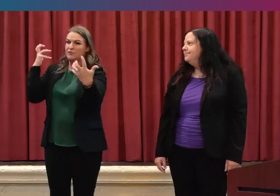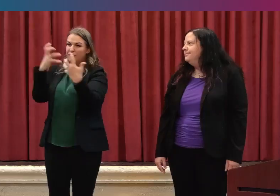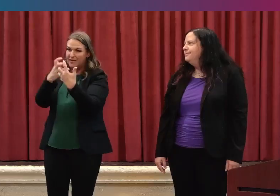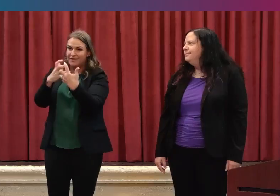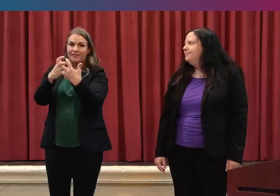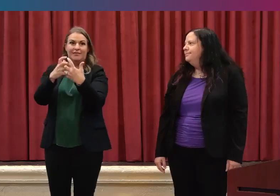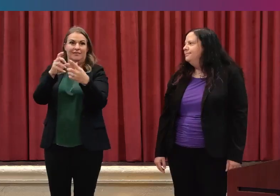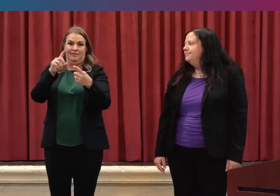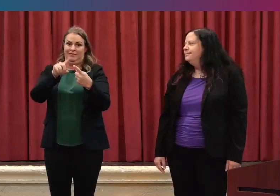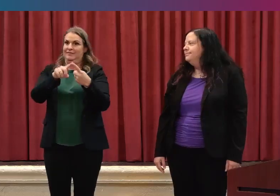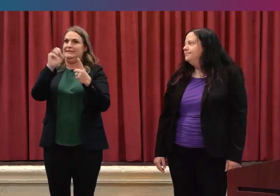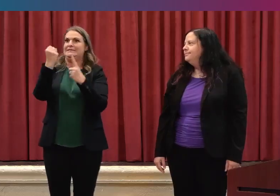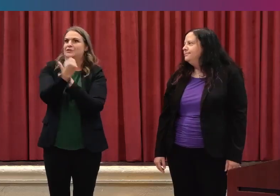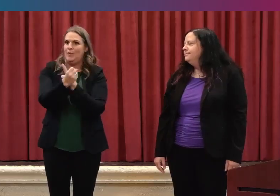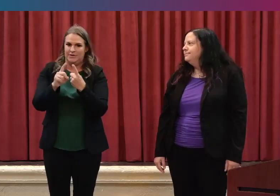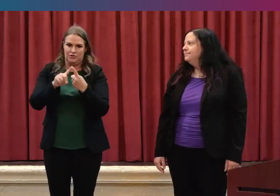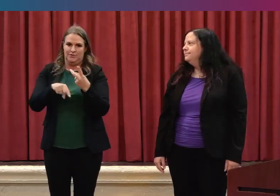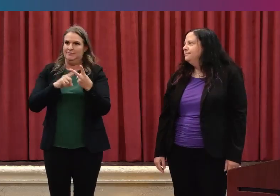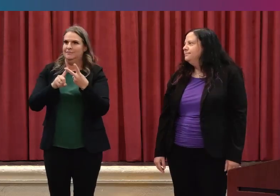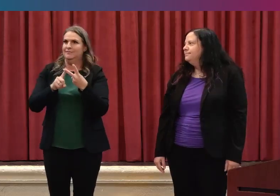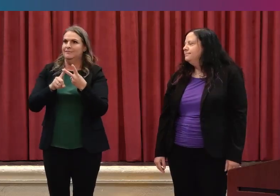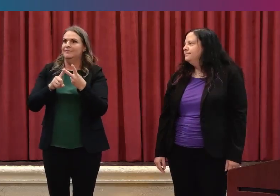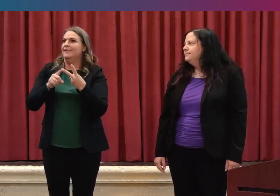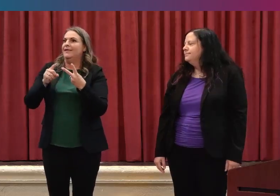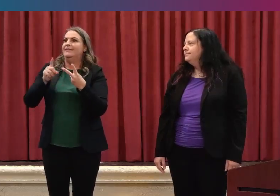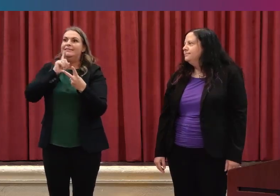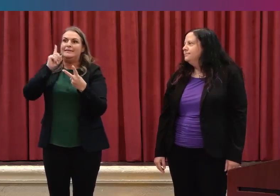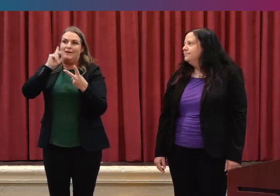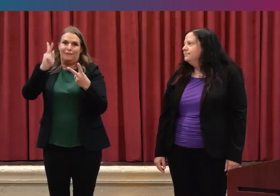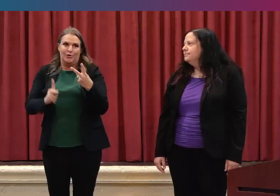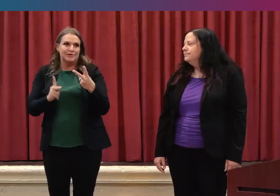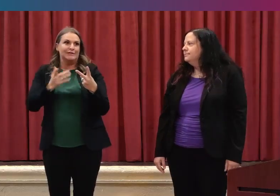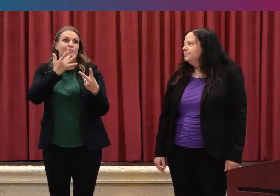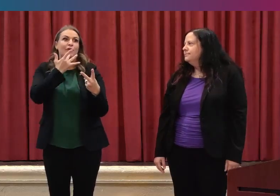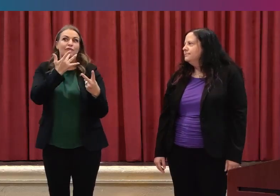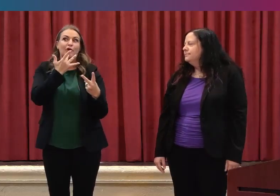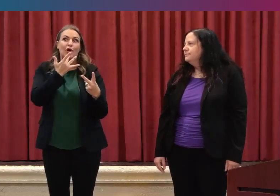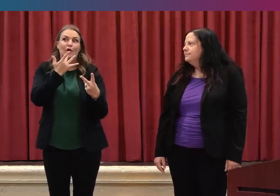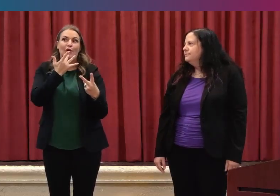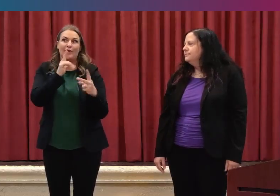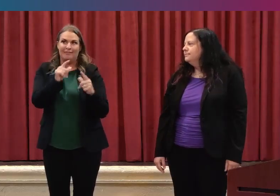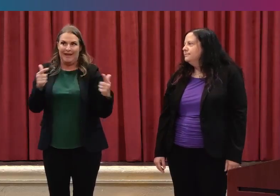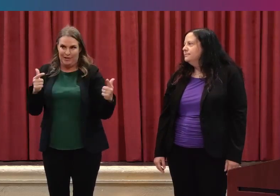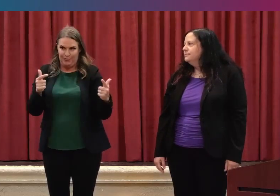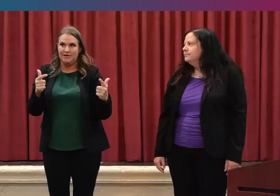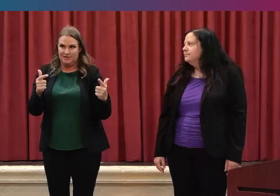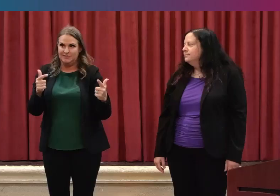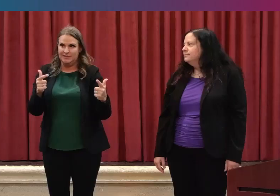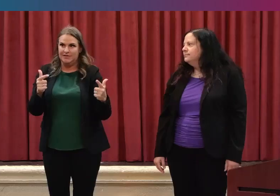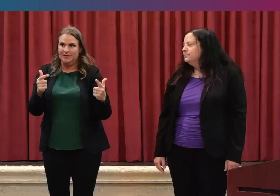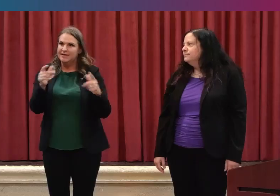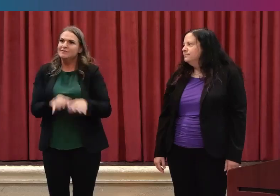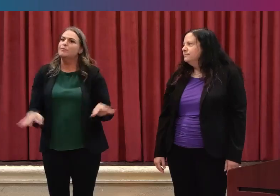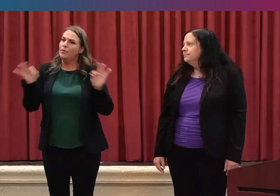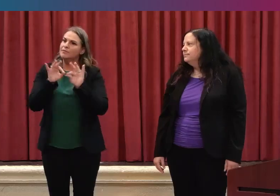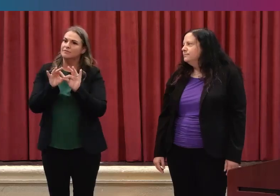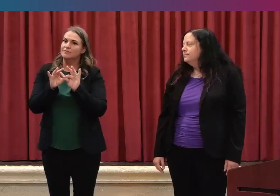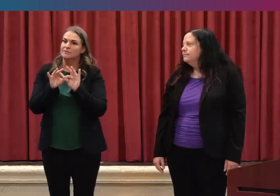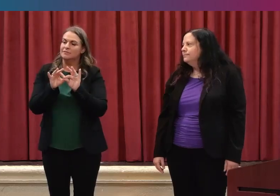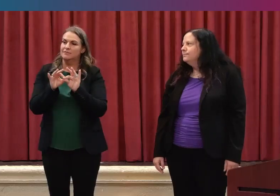is high on our list, and we do that with quality interpreters. We want to look at the deaf individual's preferred